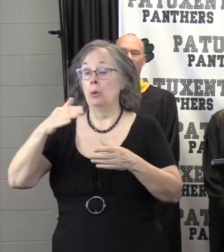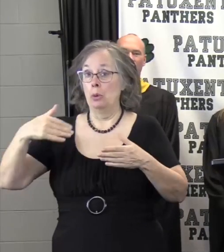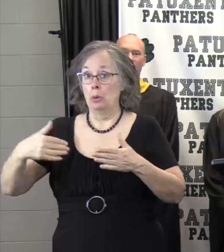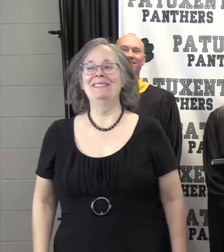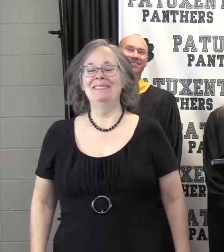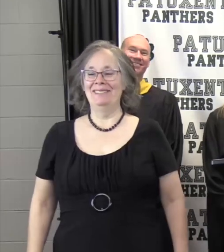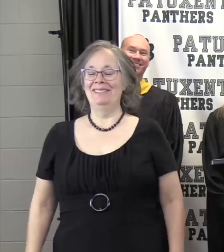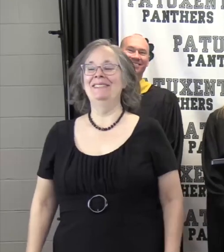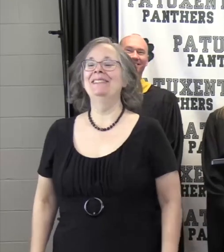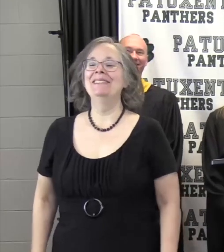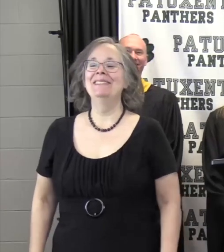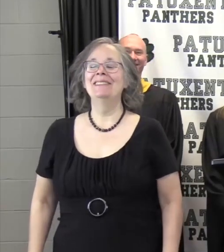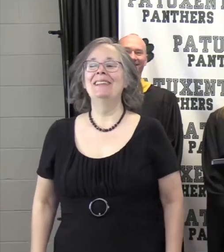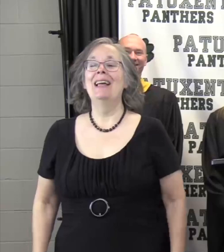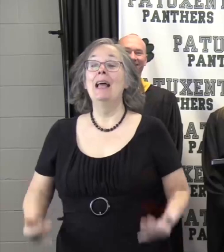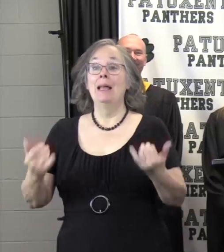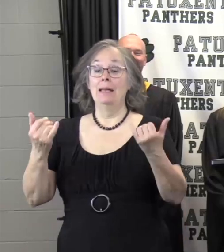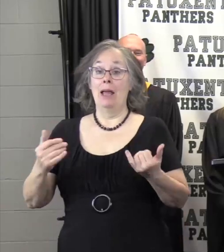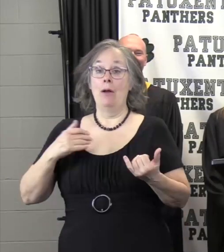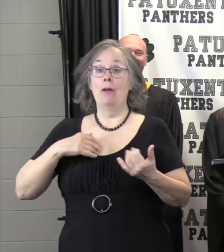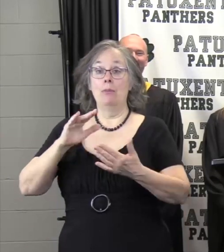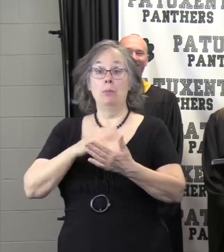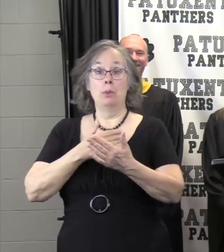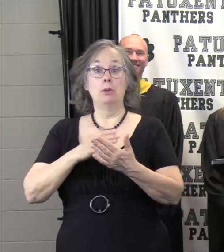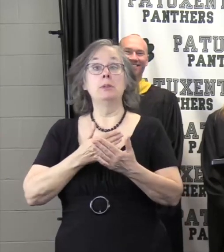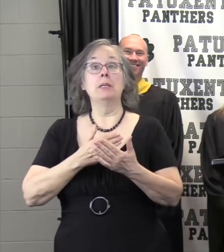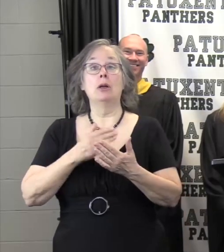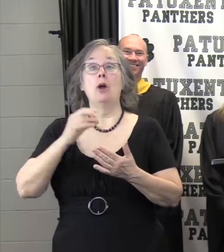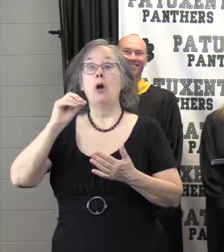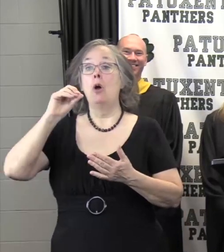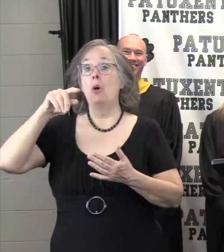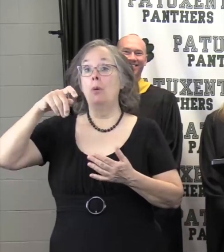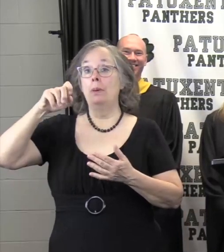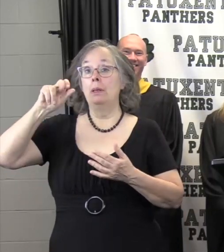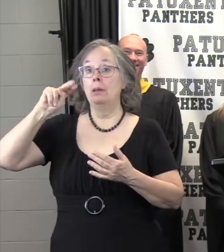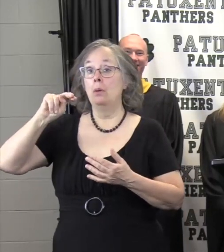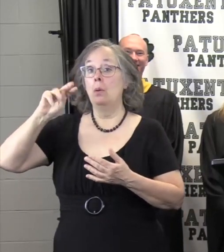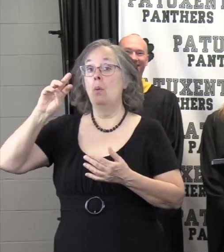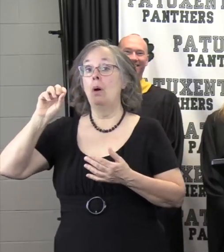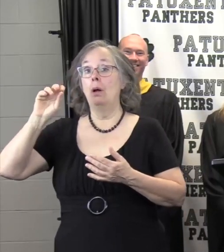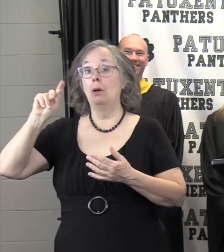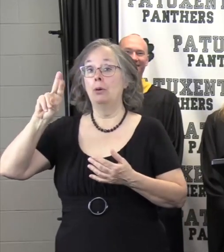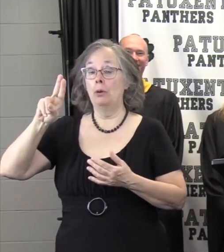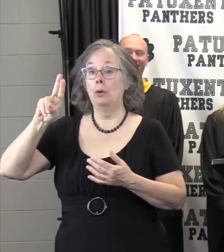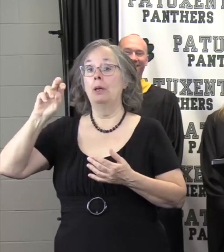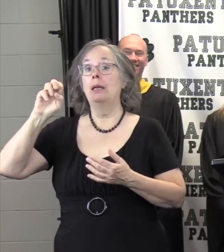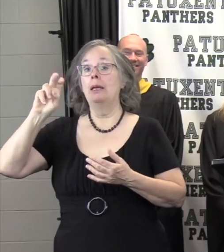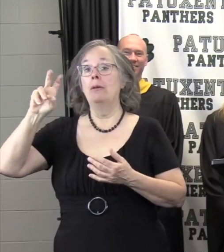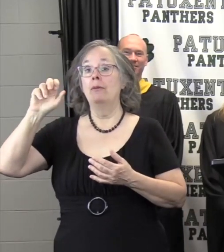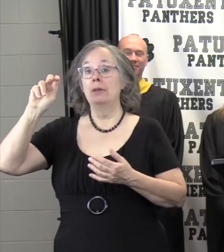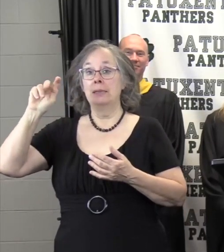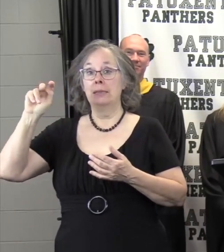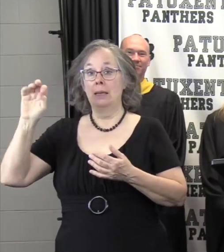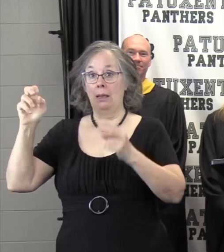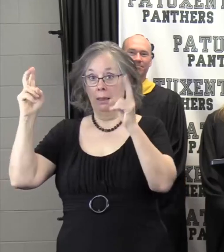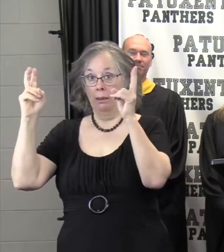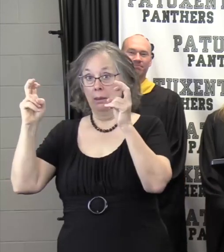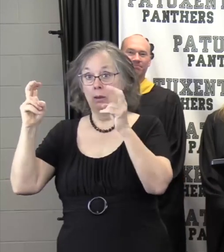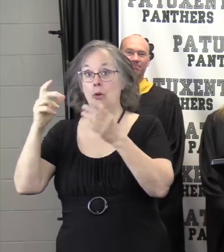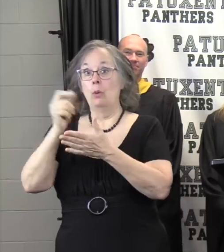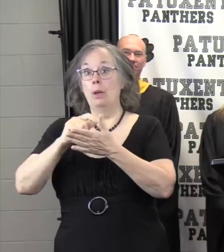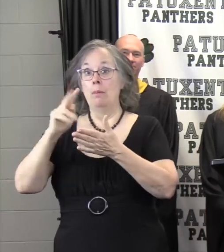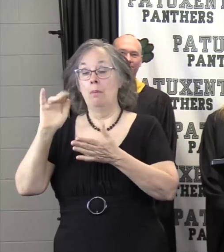We will now have a musical selection, an open water eventide. composed by Class of 2020 member Sam